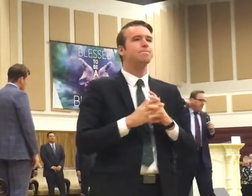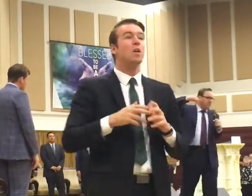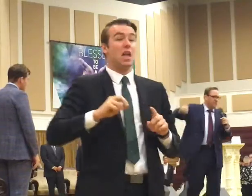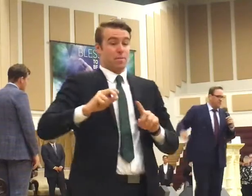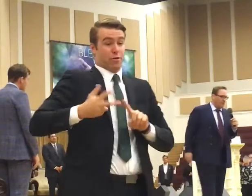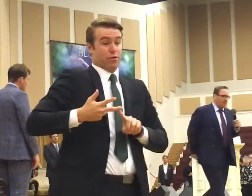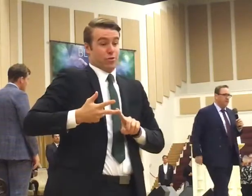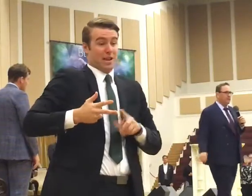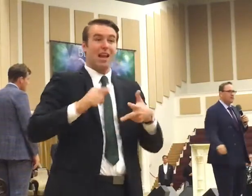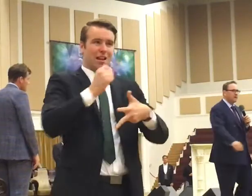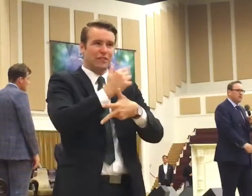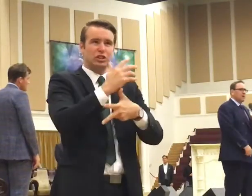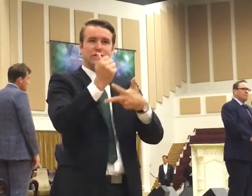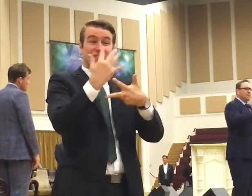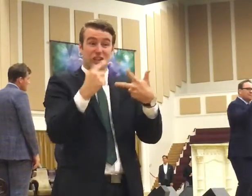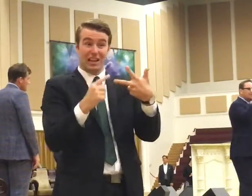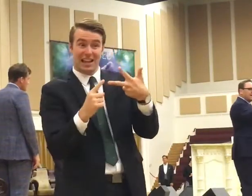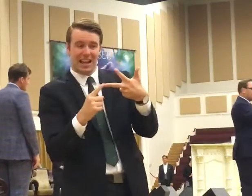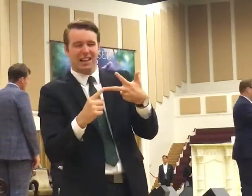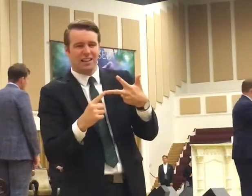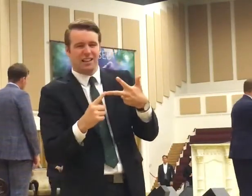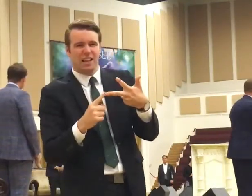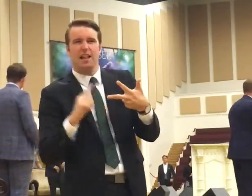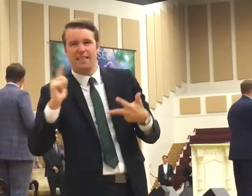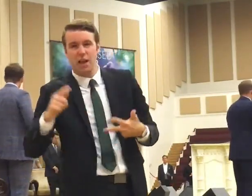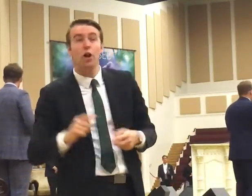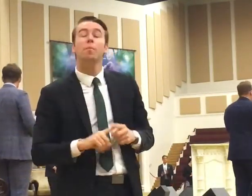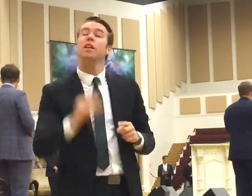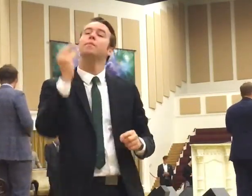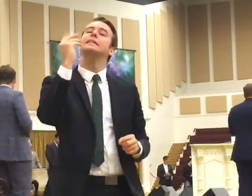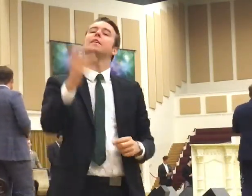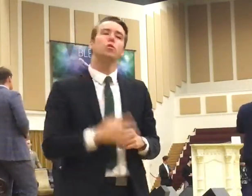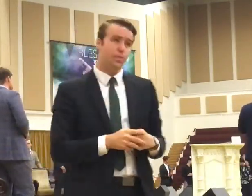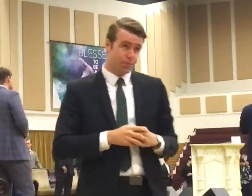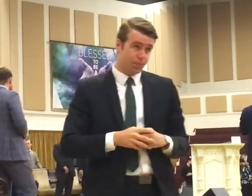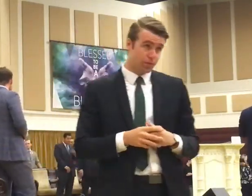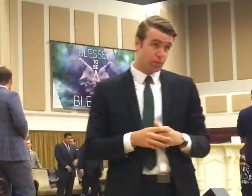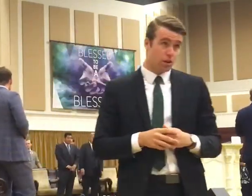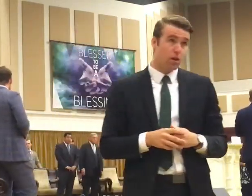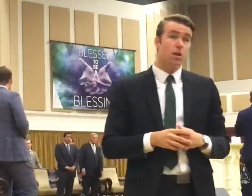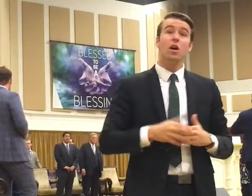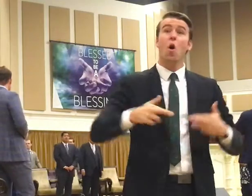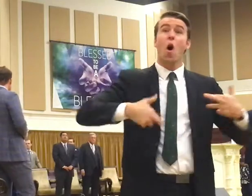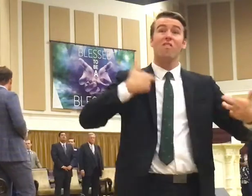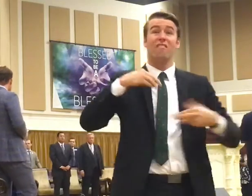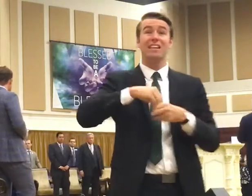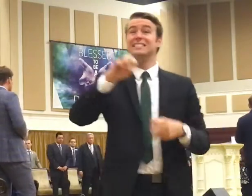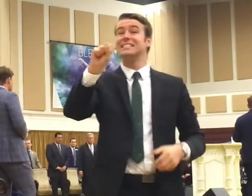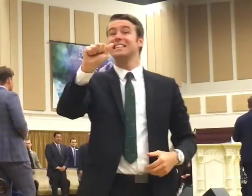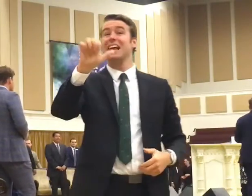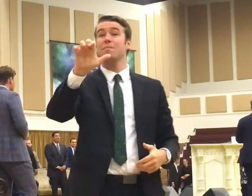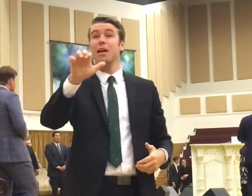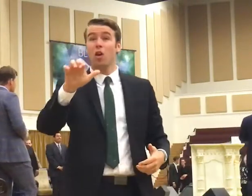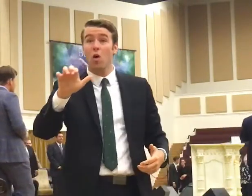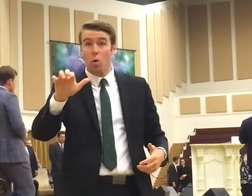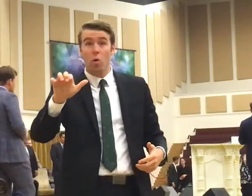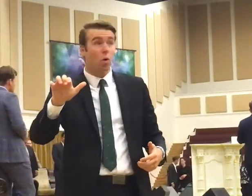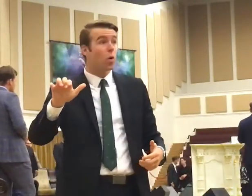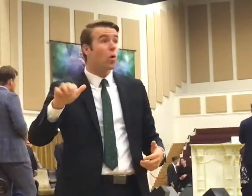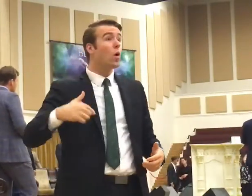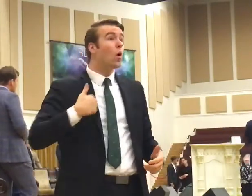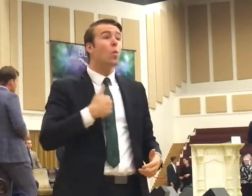get to number three at some other point. Let me just tell you something. If we want to have a revival in Sacramento,